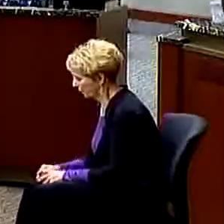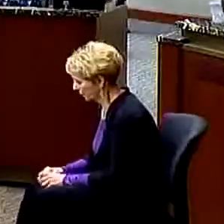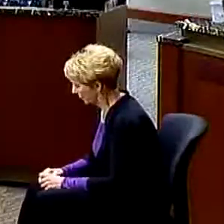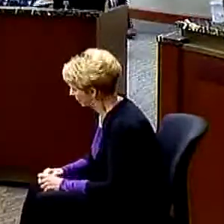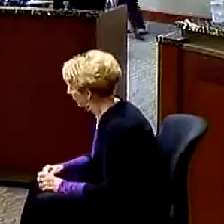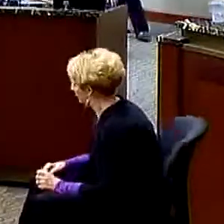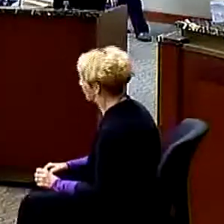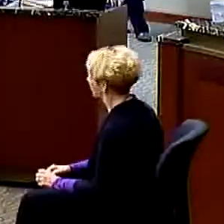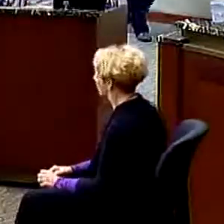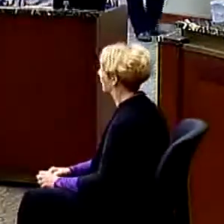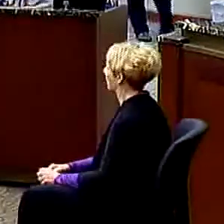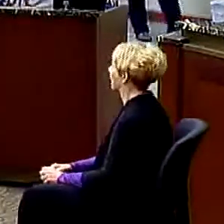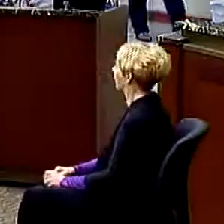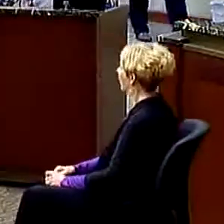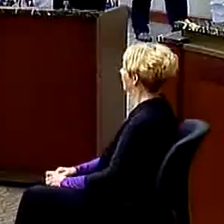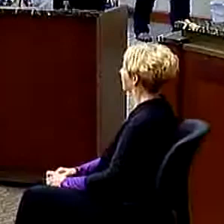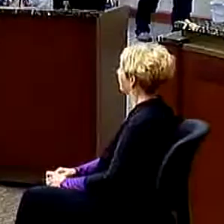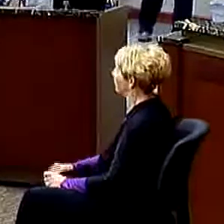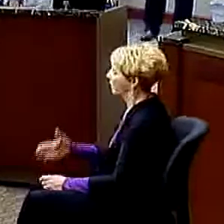Mr. McCall.